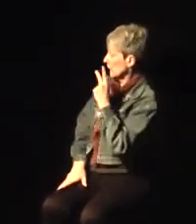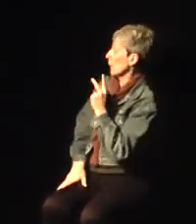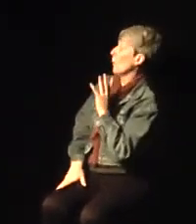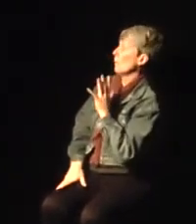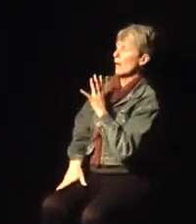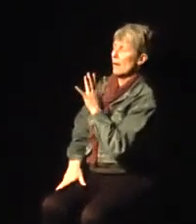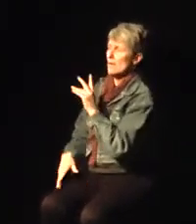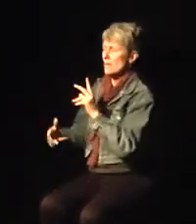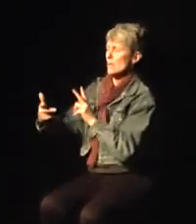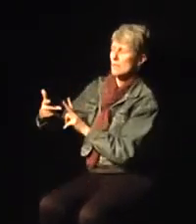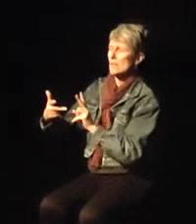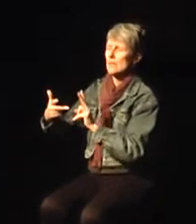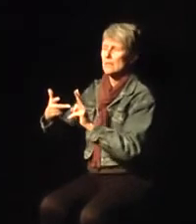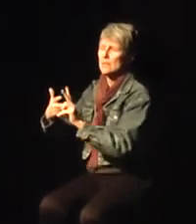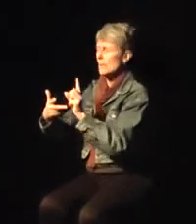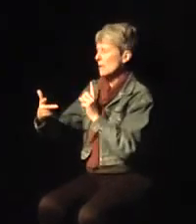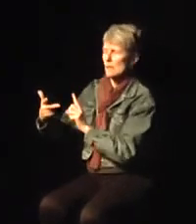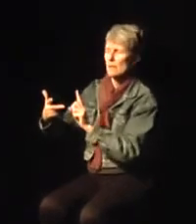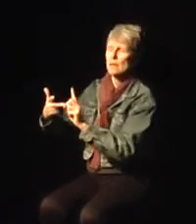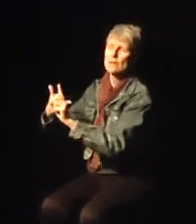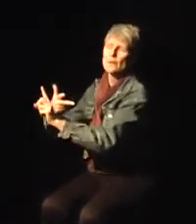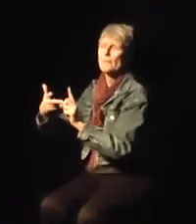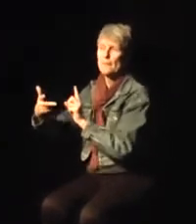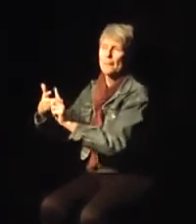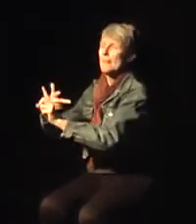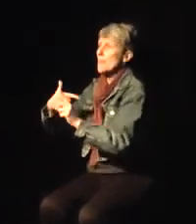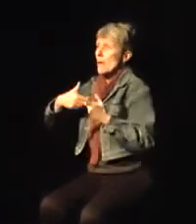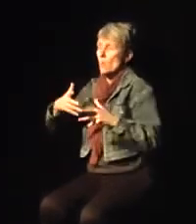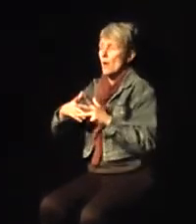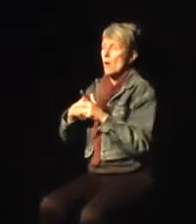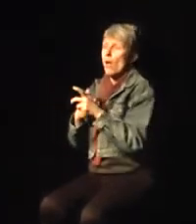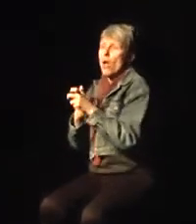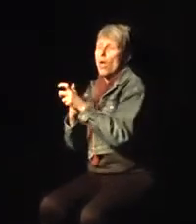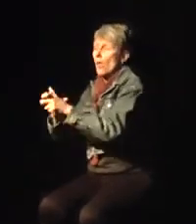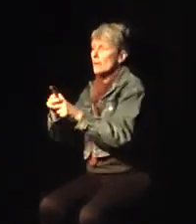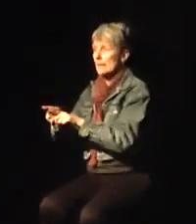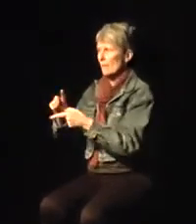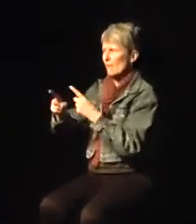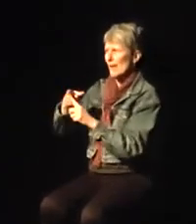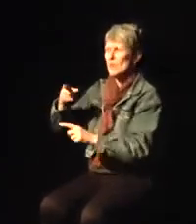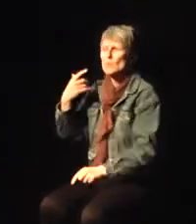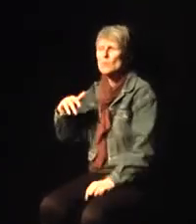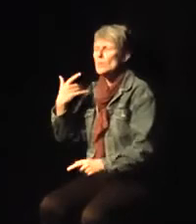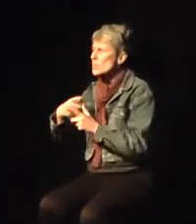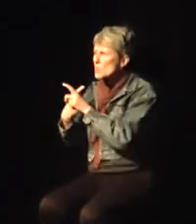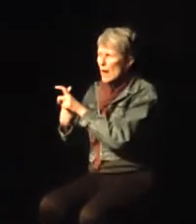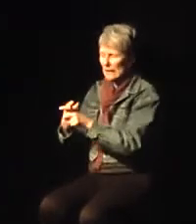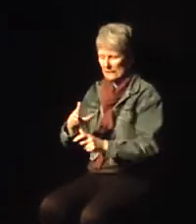I can tell more easily that my cars are there. I don't want to run through the yards like my friends are doing. These are places of